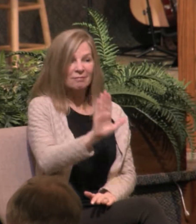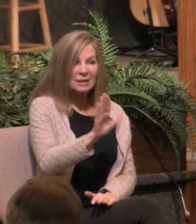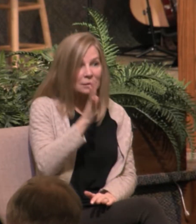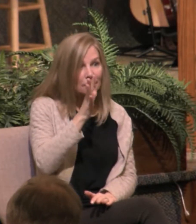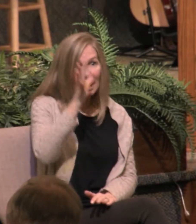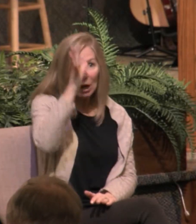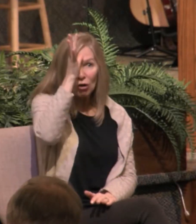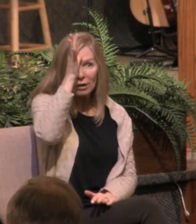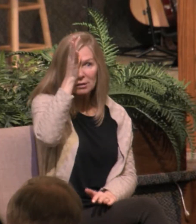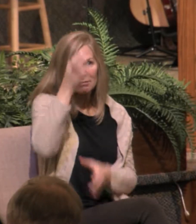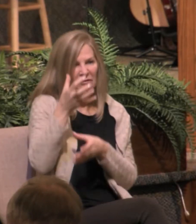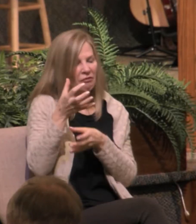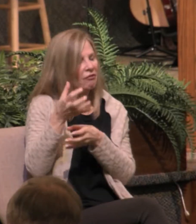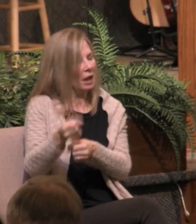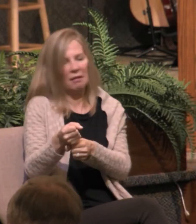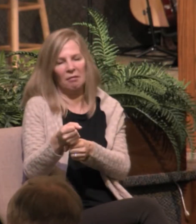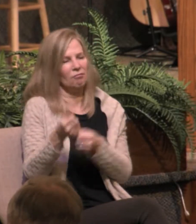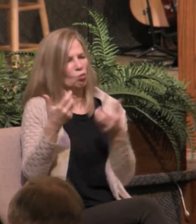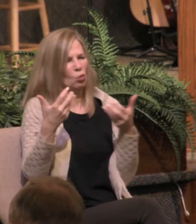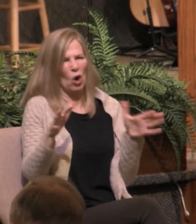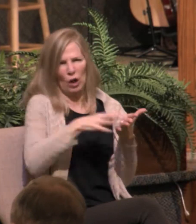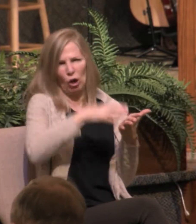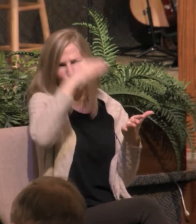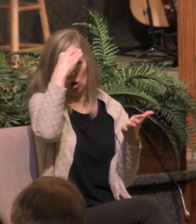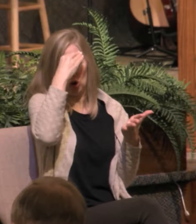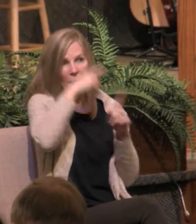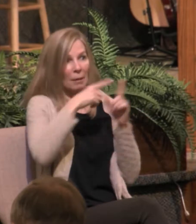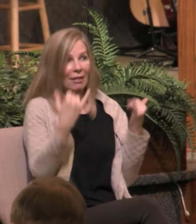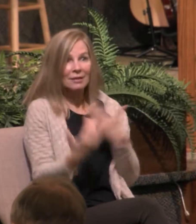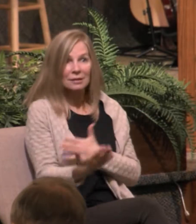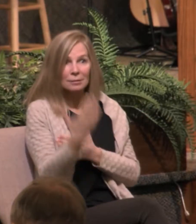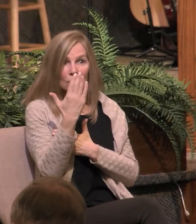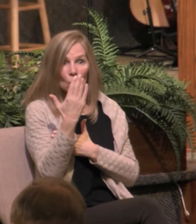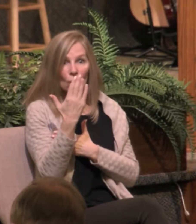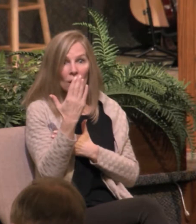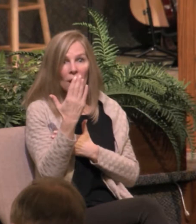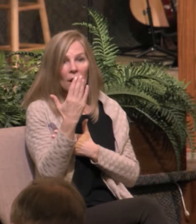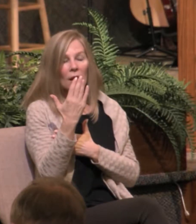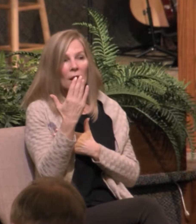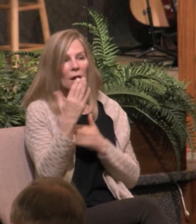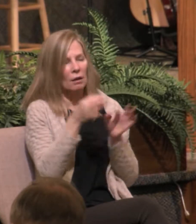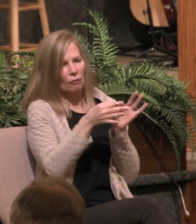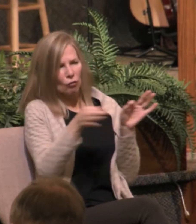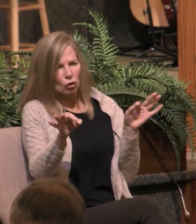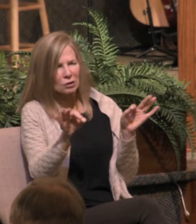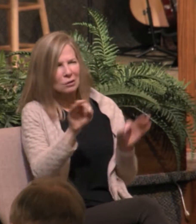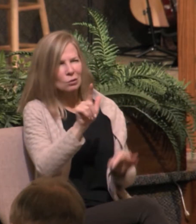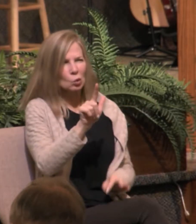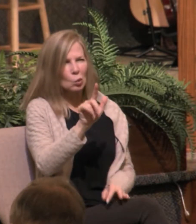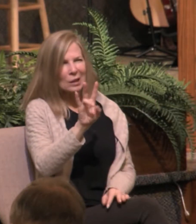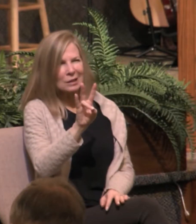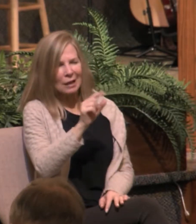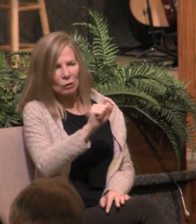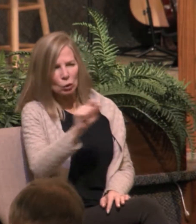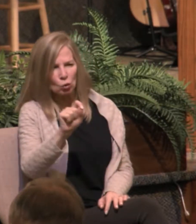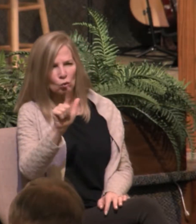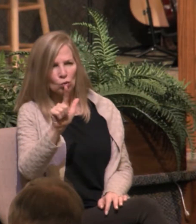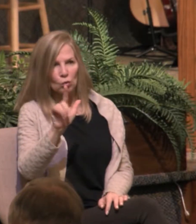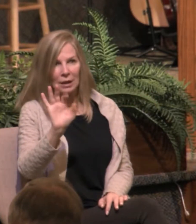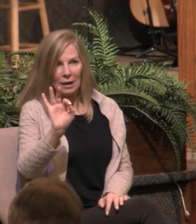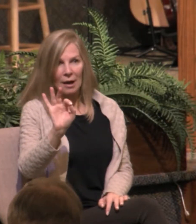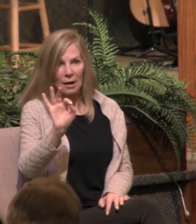faith were put on display already, but we're going to be looking this morning in verses 27 to